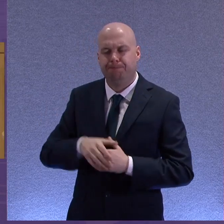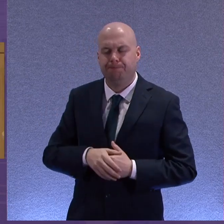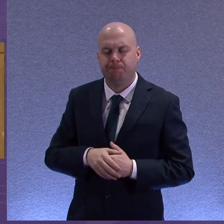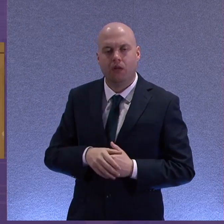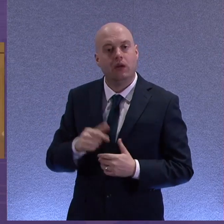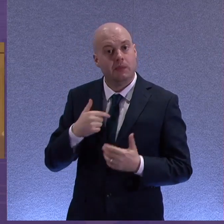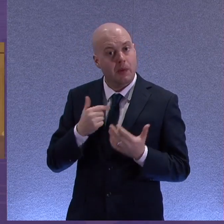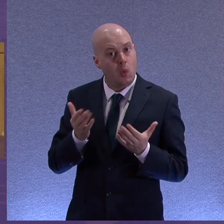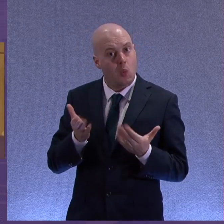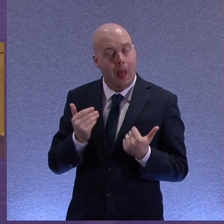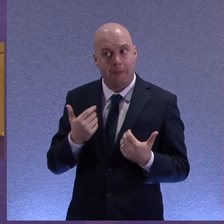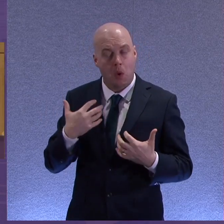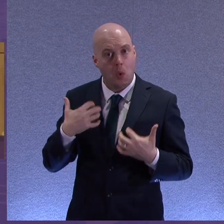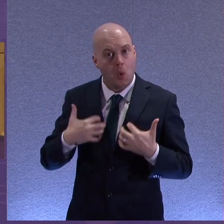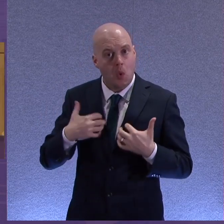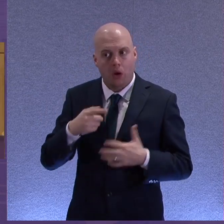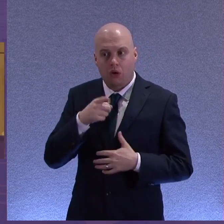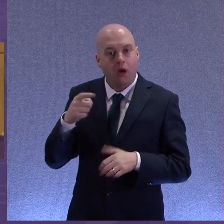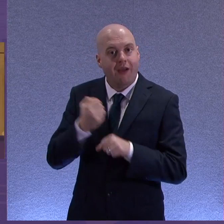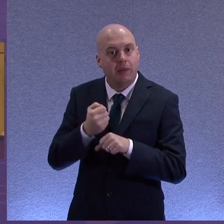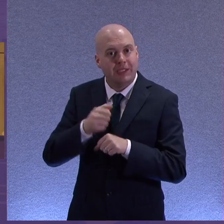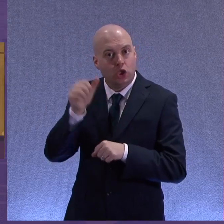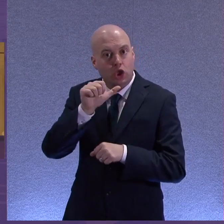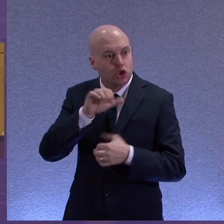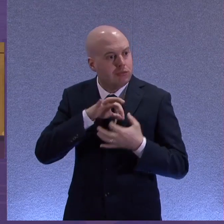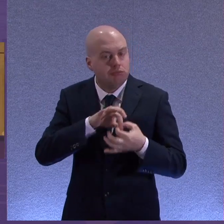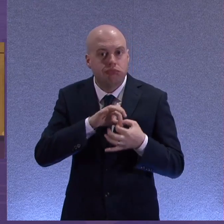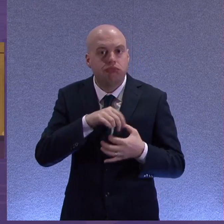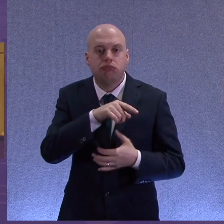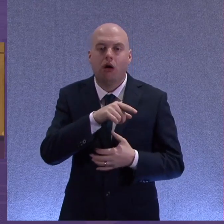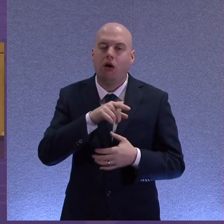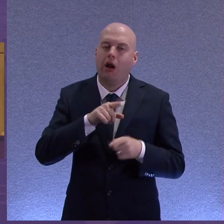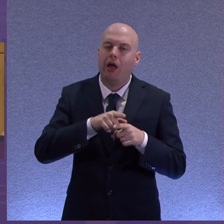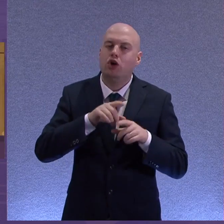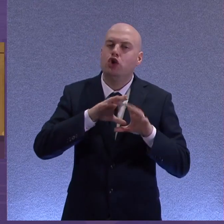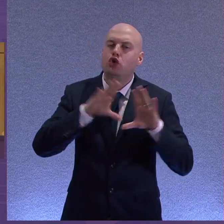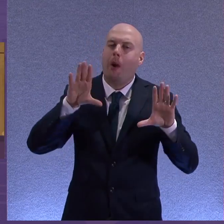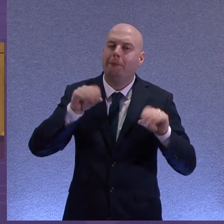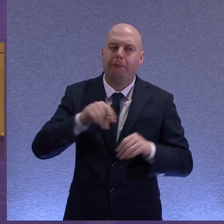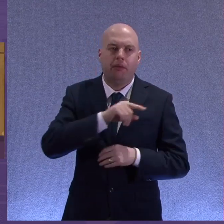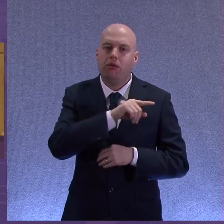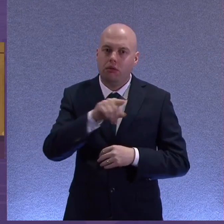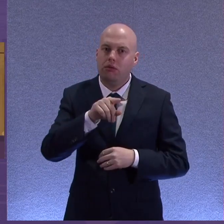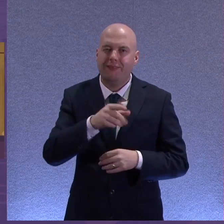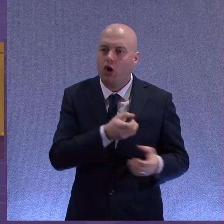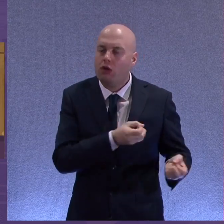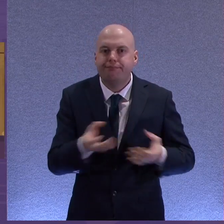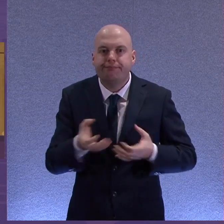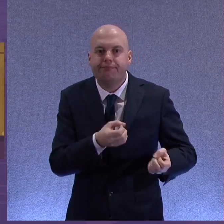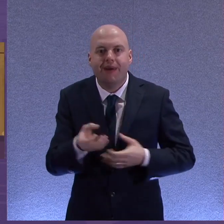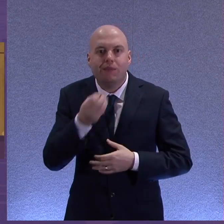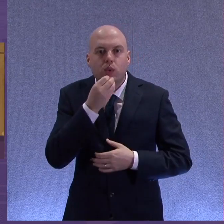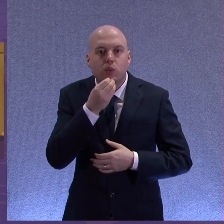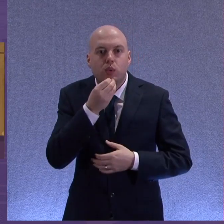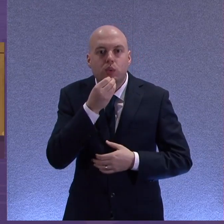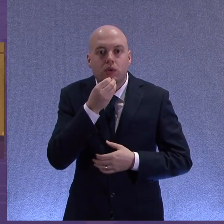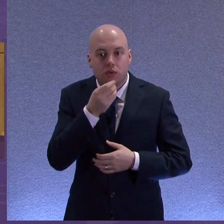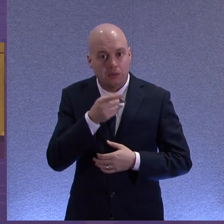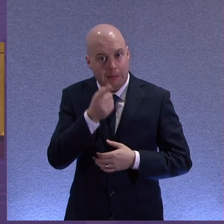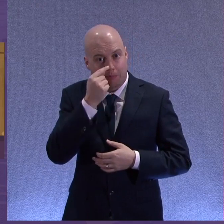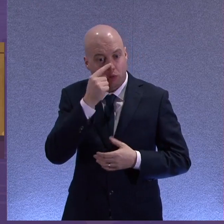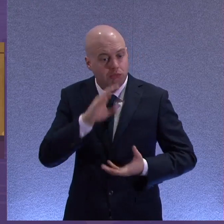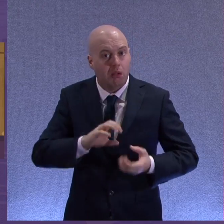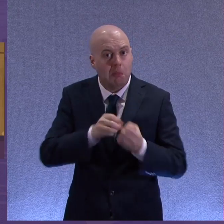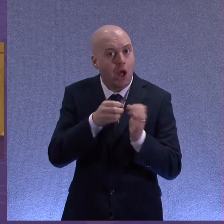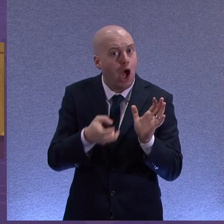contract to get food to the most vulnerable 200,000 that the First Minister referred to. But can I ask what clear and practical advice for those